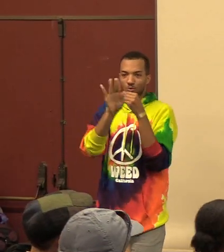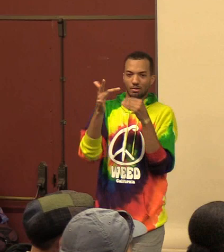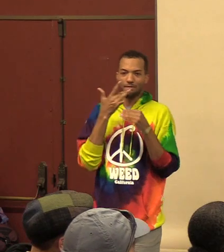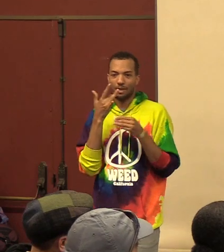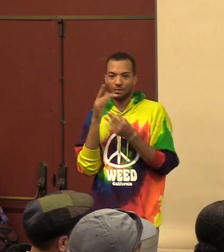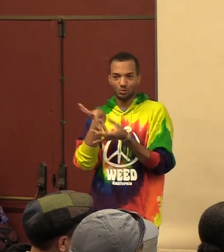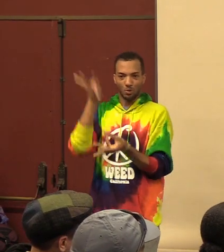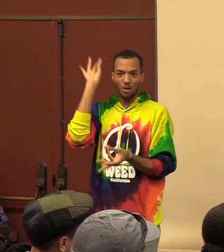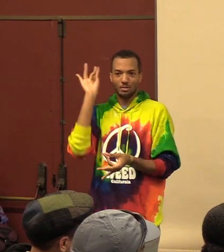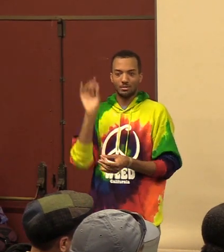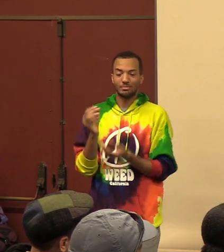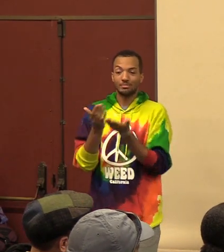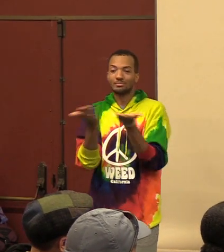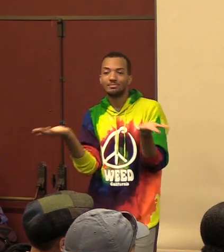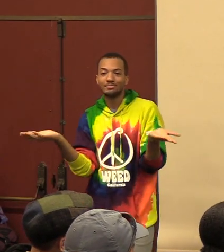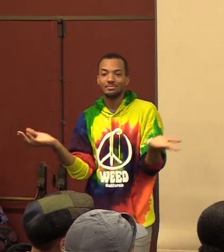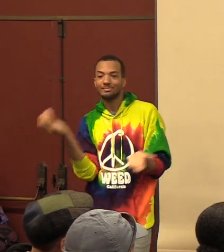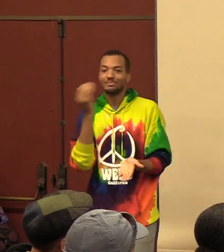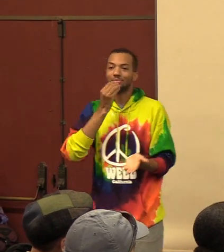here you go.